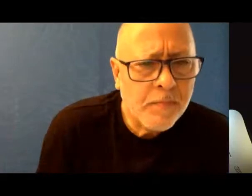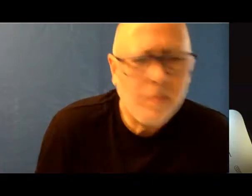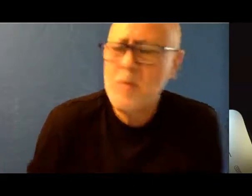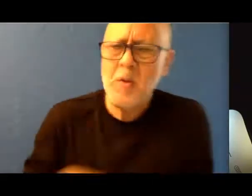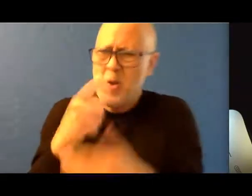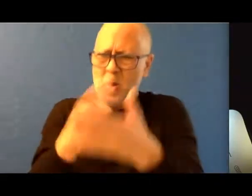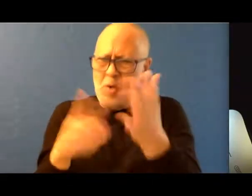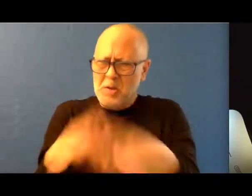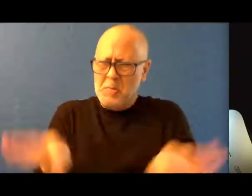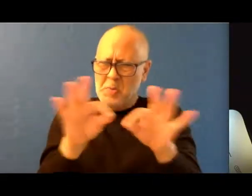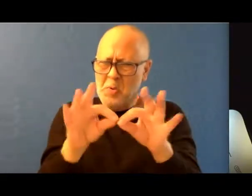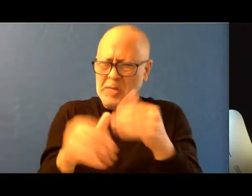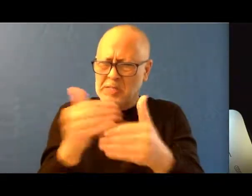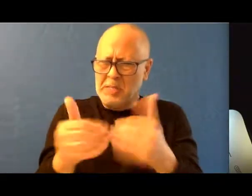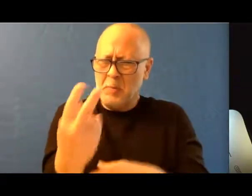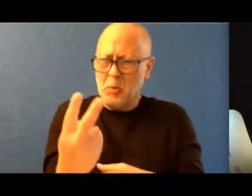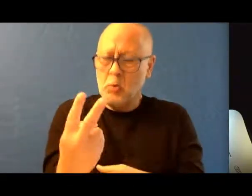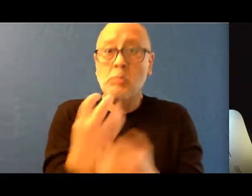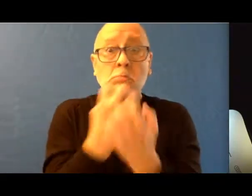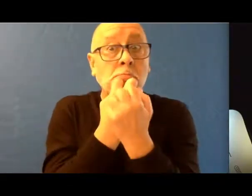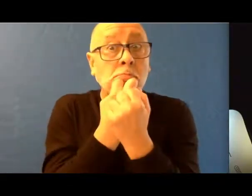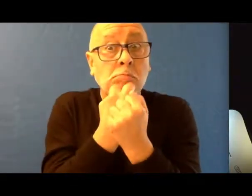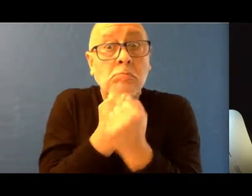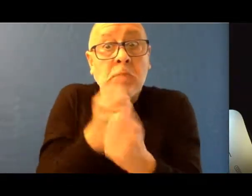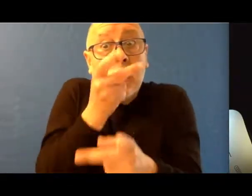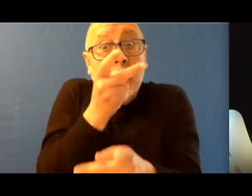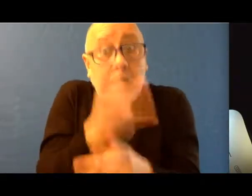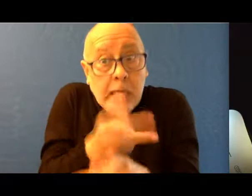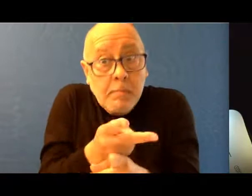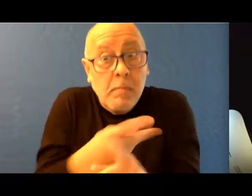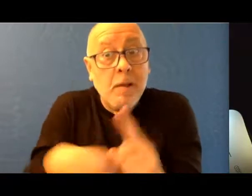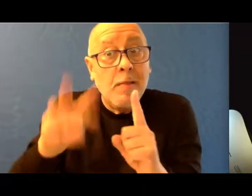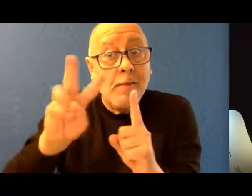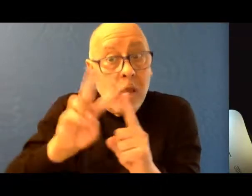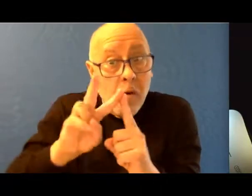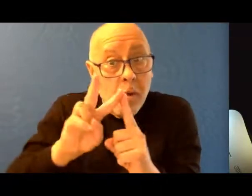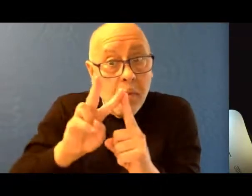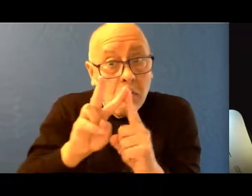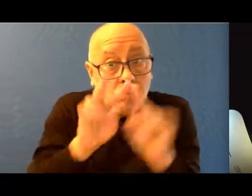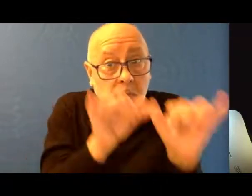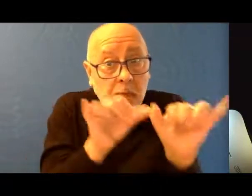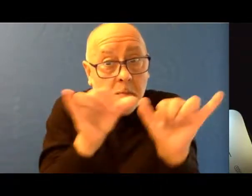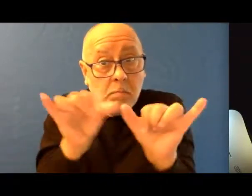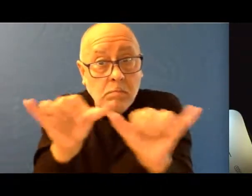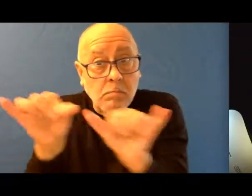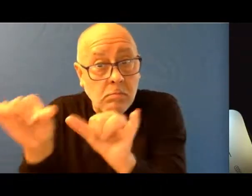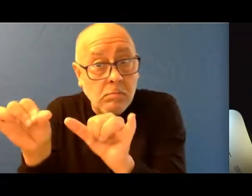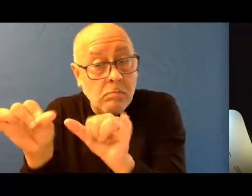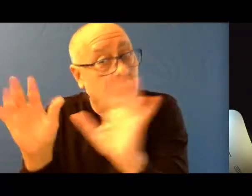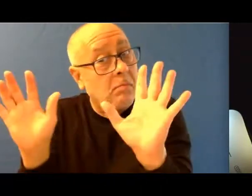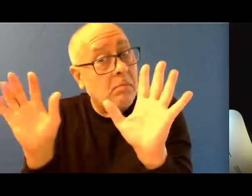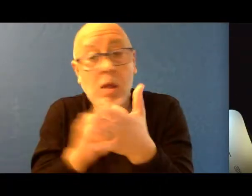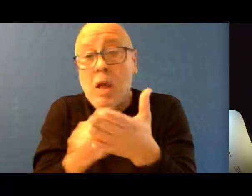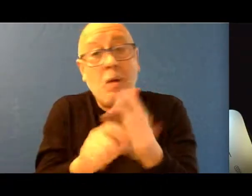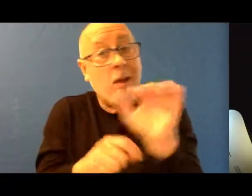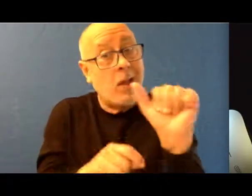2? Keep the variable or variables. So it's the same thing that we did right here. All I do is write